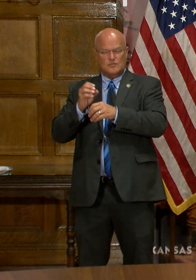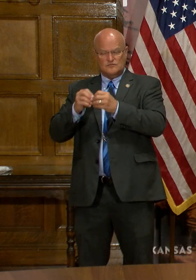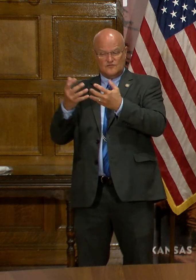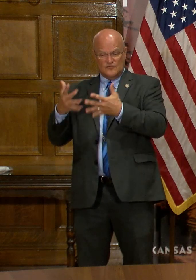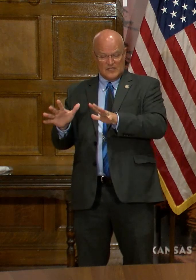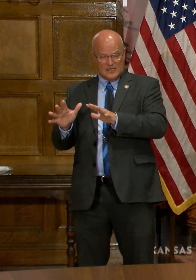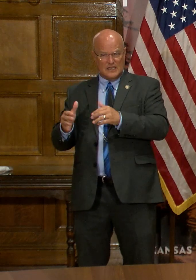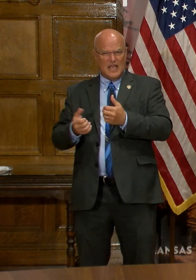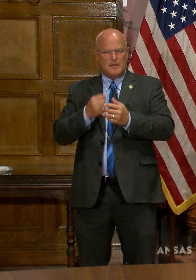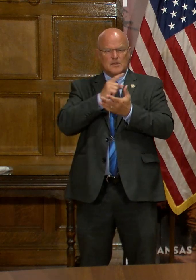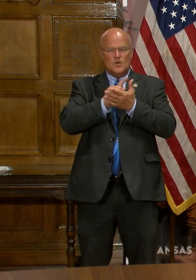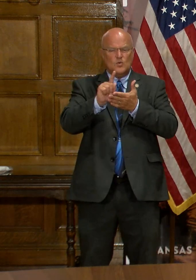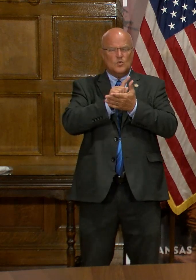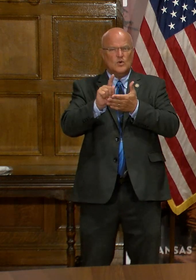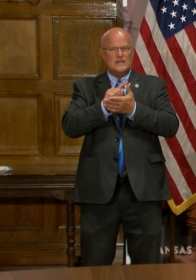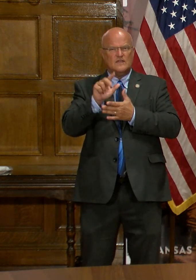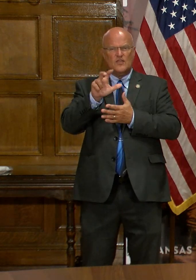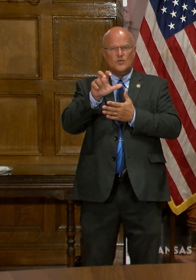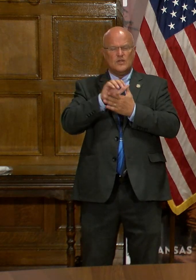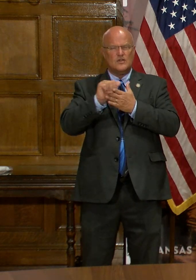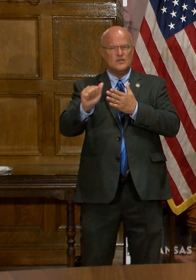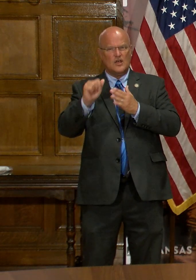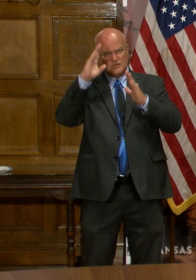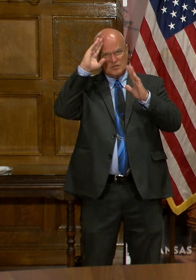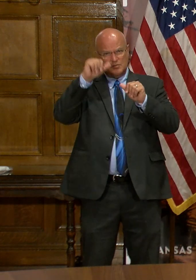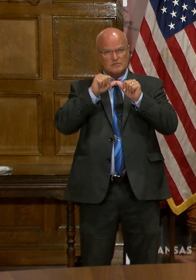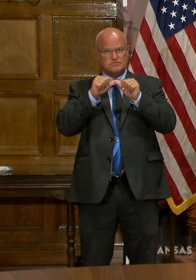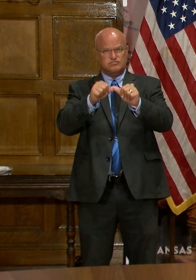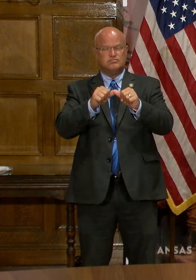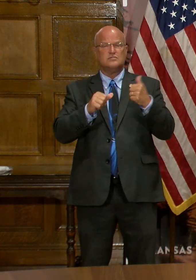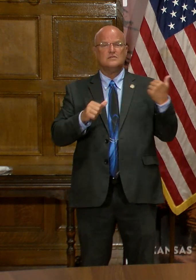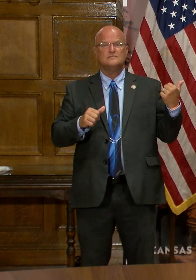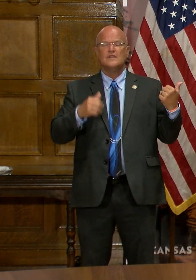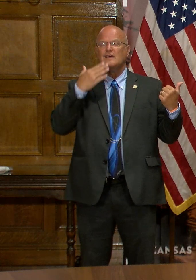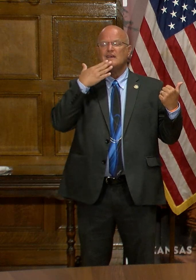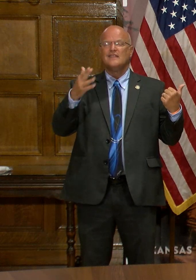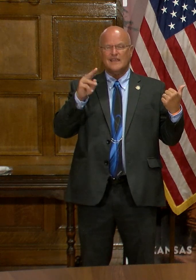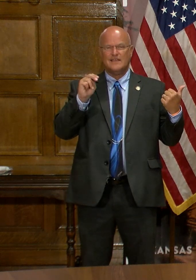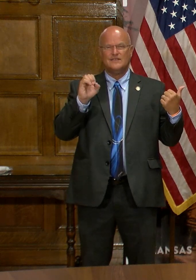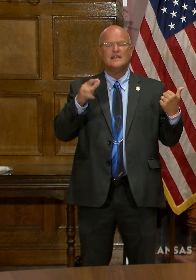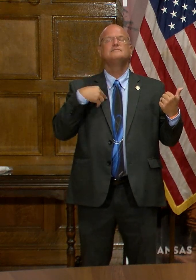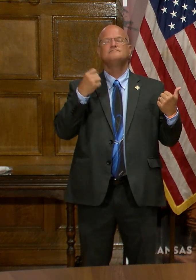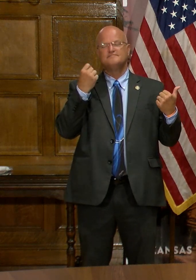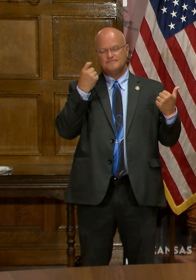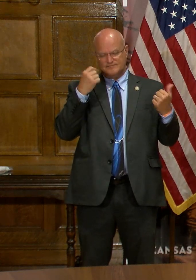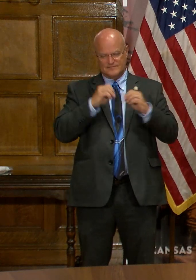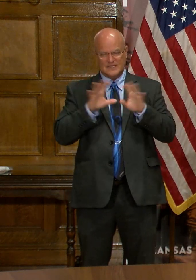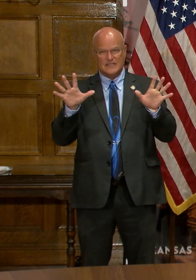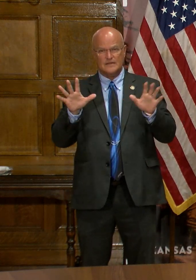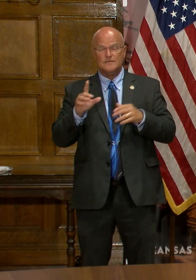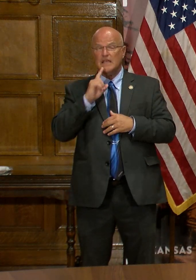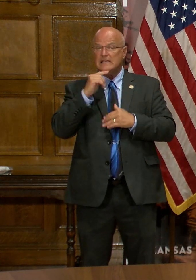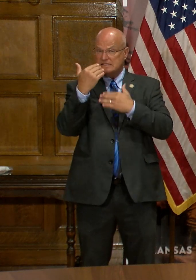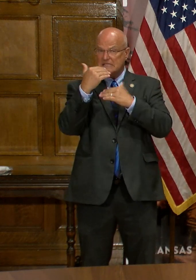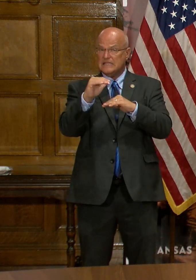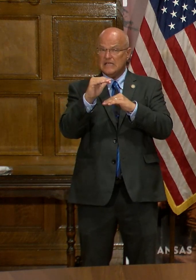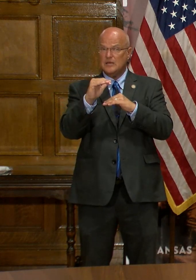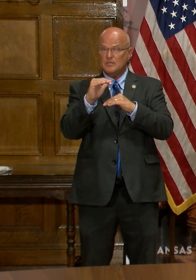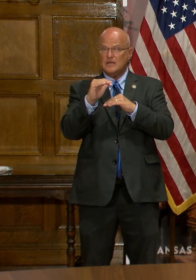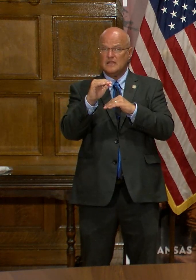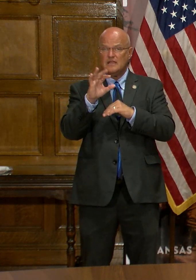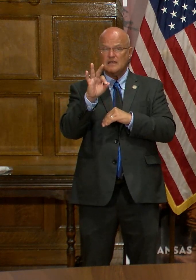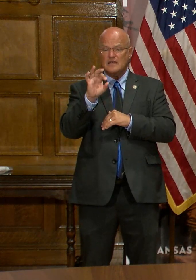weeks worth of that $300 a week do you expect there will be? Oh, thank you. I understand now. And there is a limit.